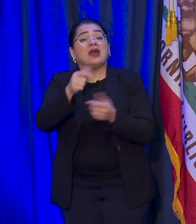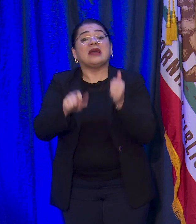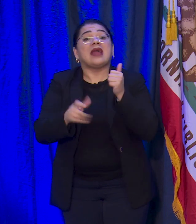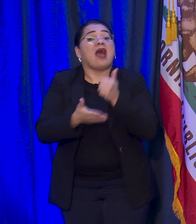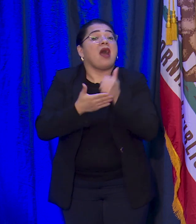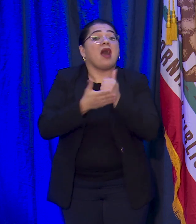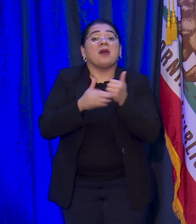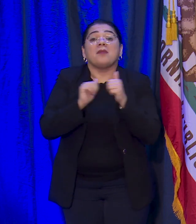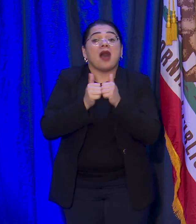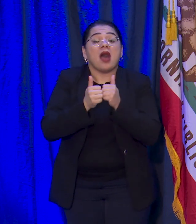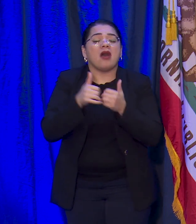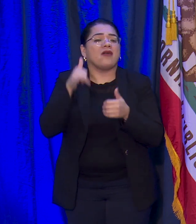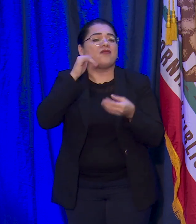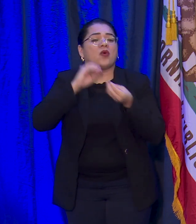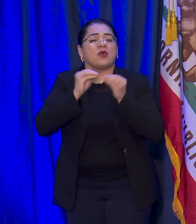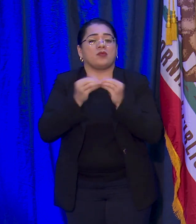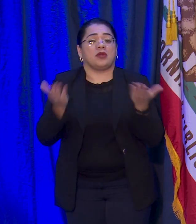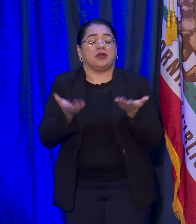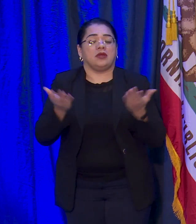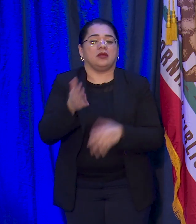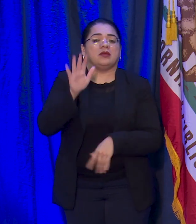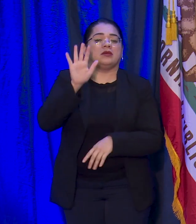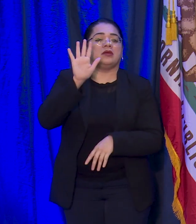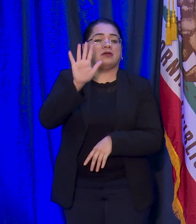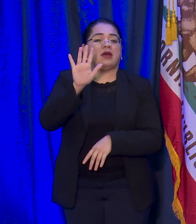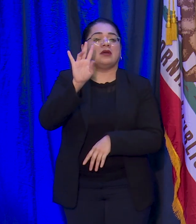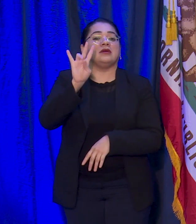our number at